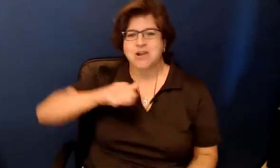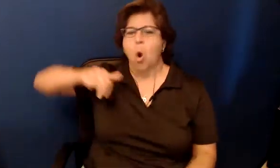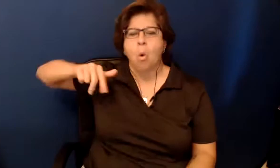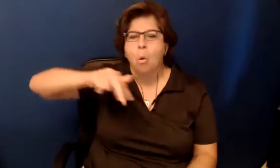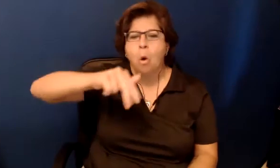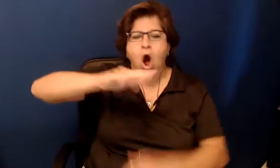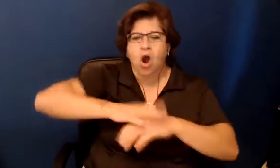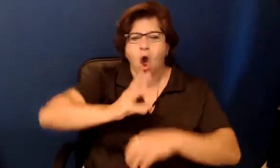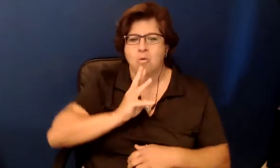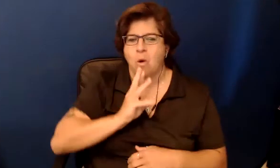water, okay? I am not